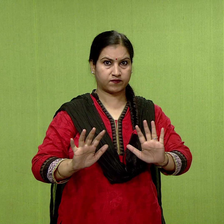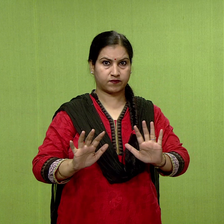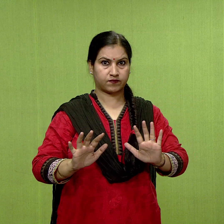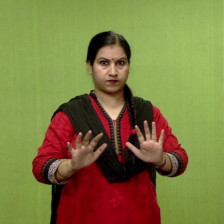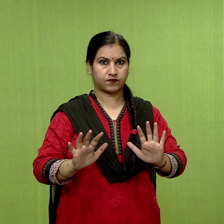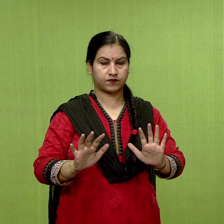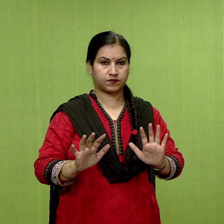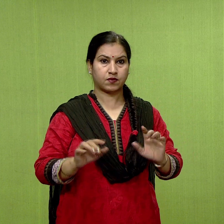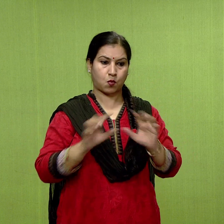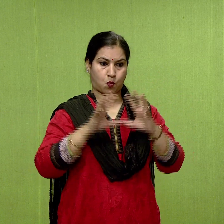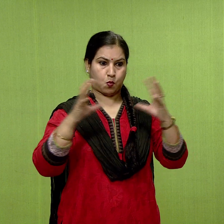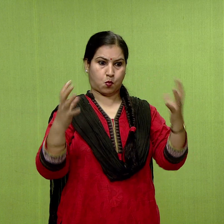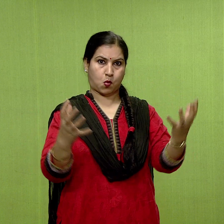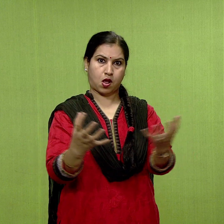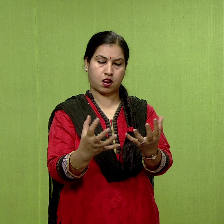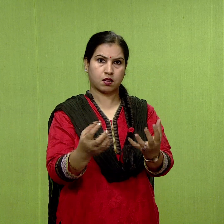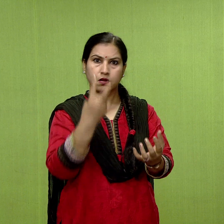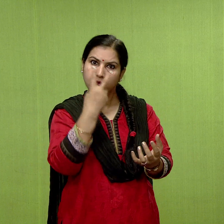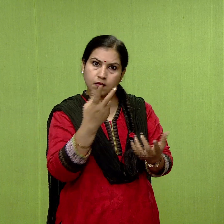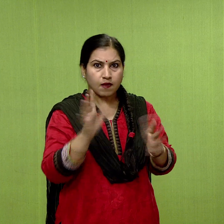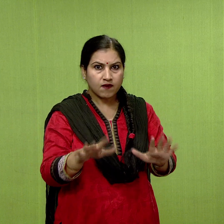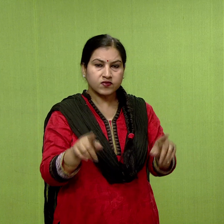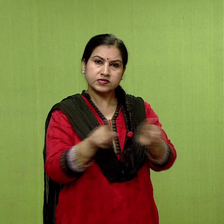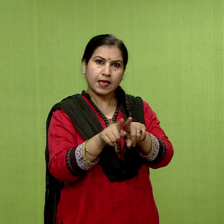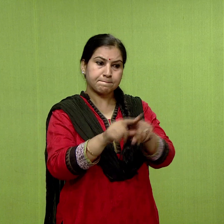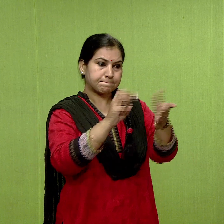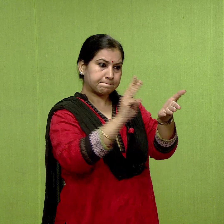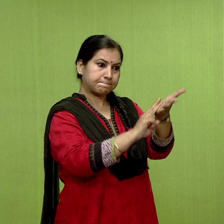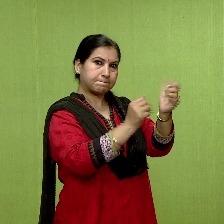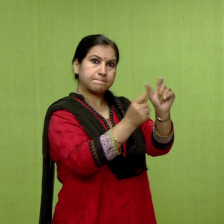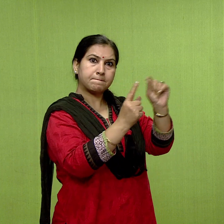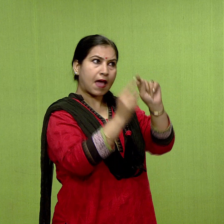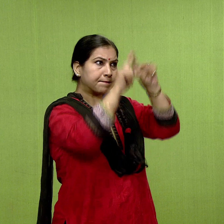location in the world and map.